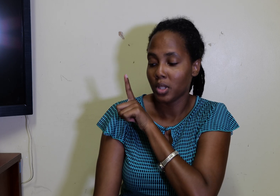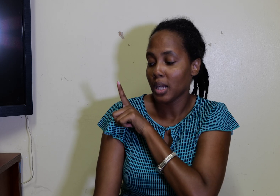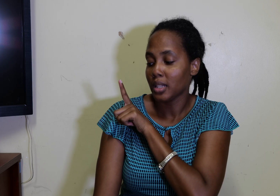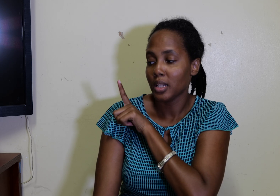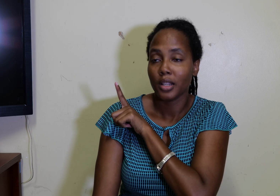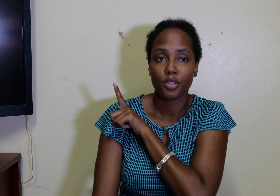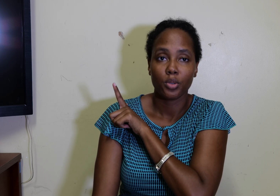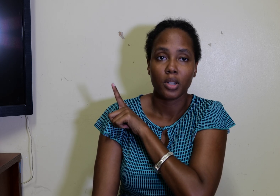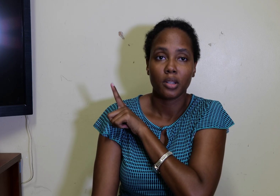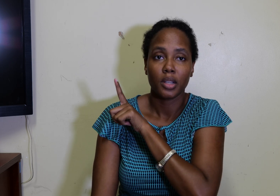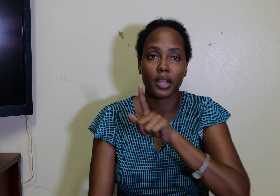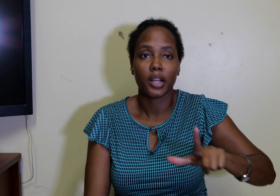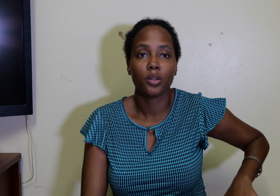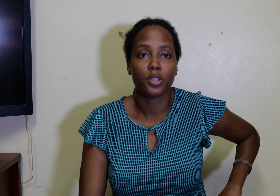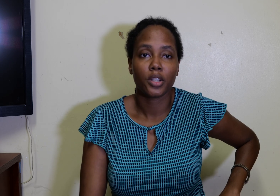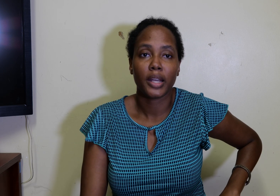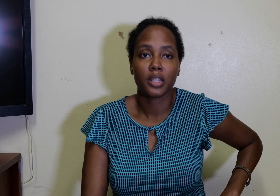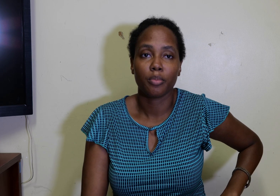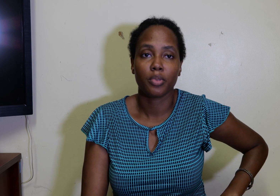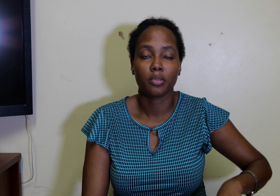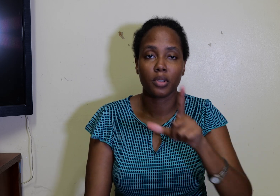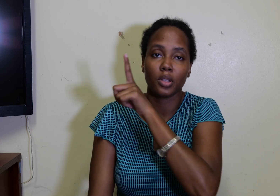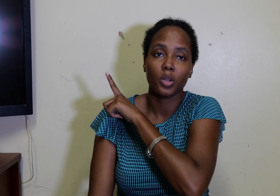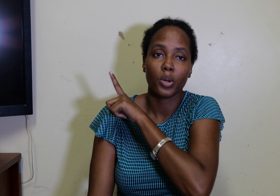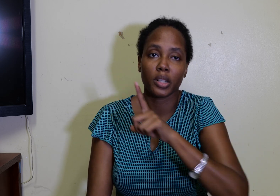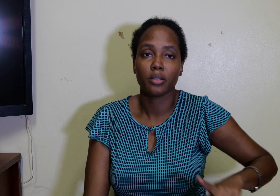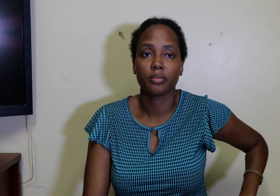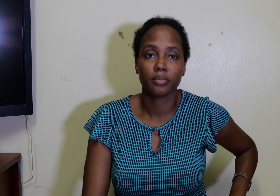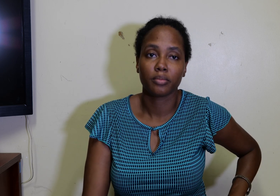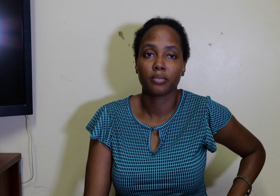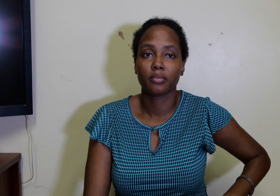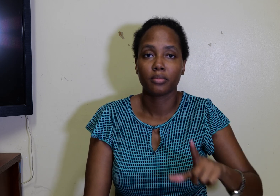Start at your left shoulder and carry it down to your right hip. Lord.